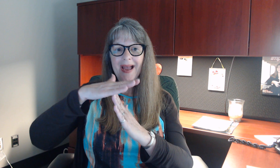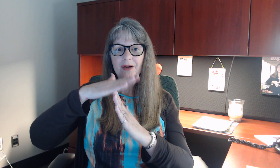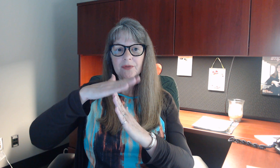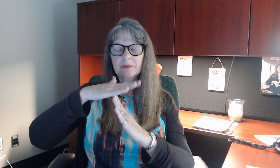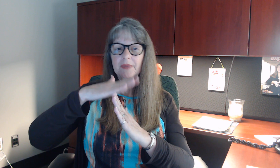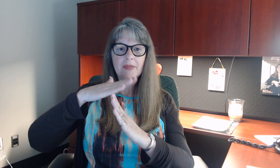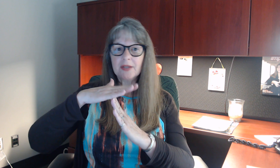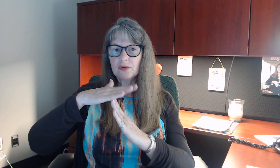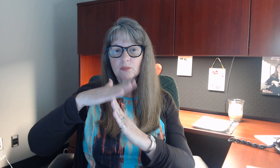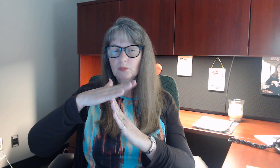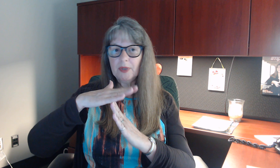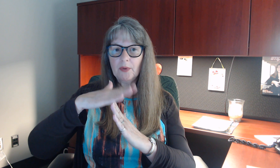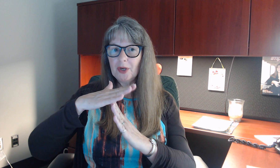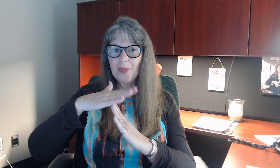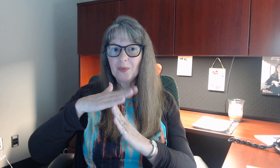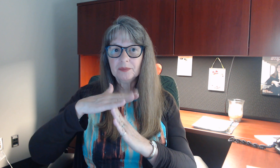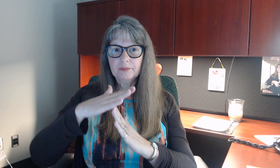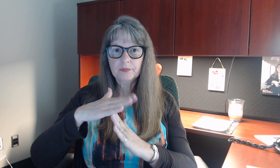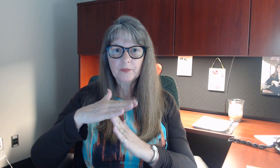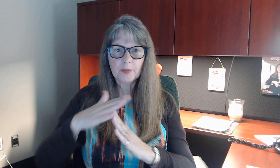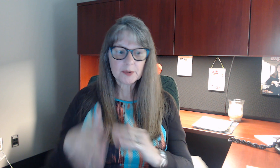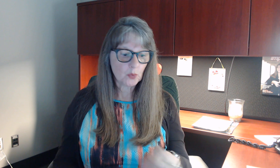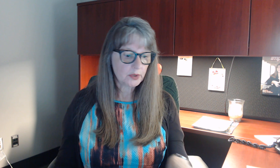Timeout, and we already know that one from sports.